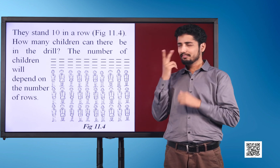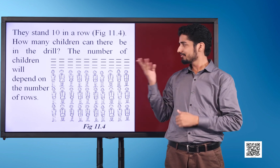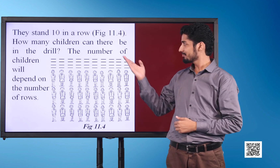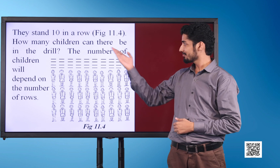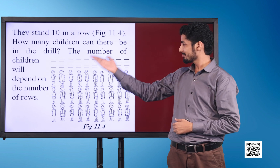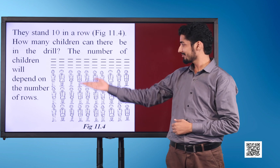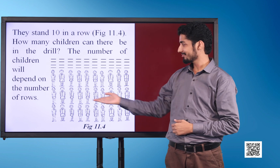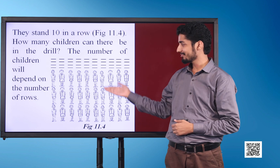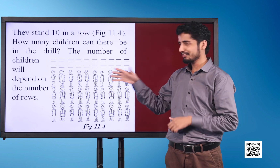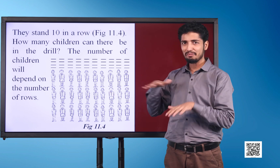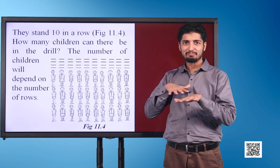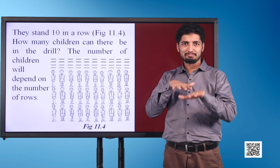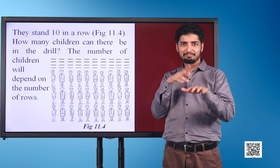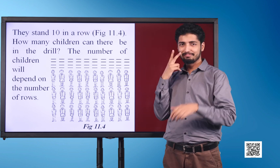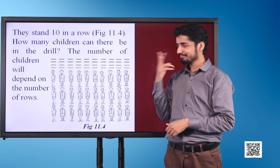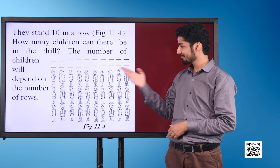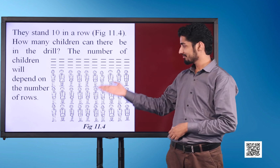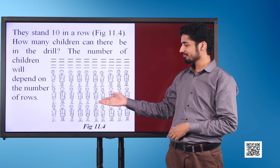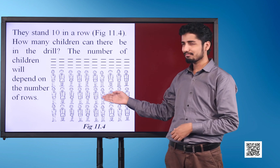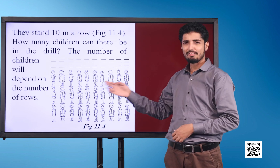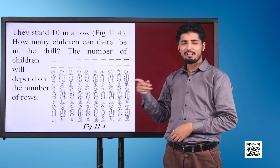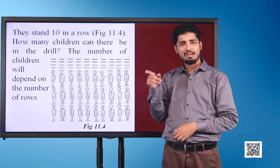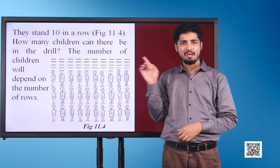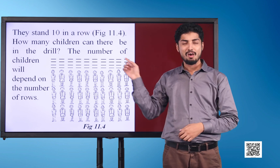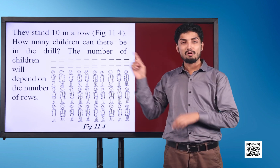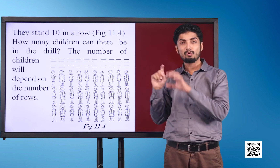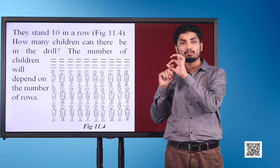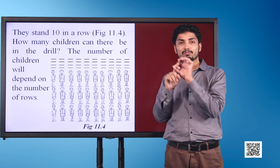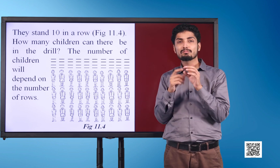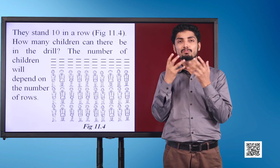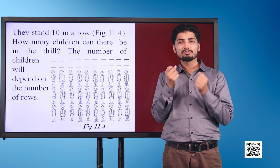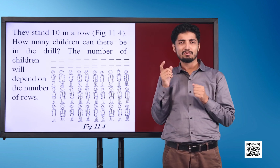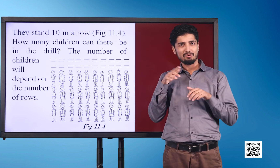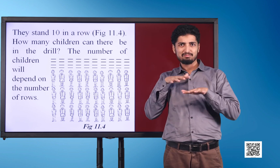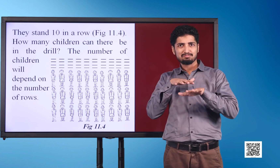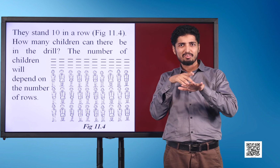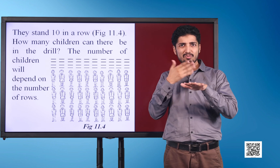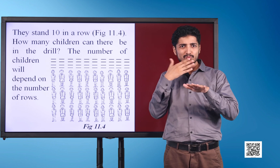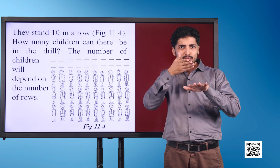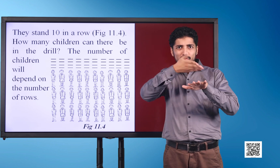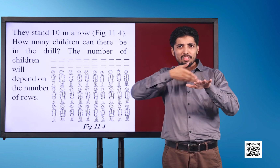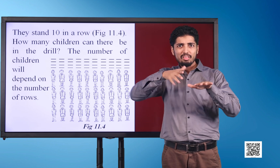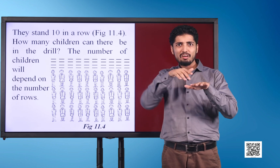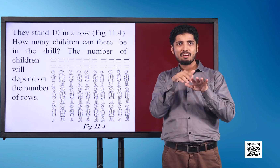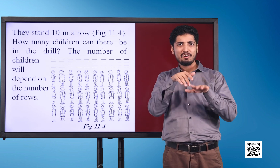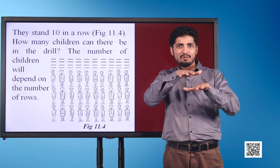They stand 10 in a row. Figure 11.4. How many children can there be in the